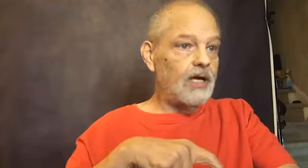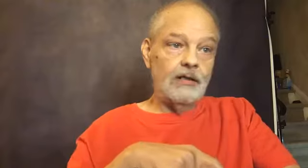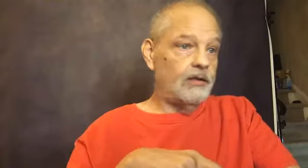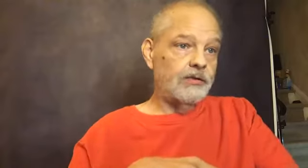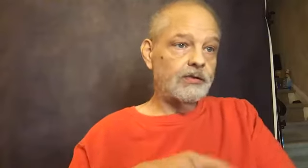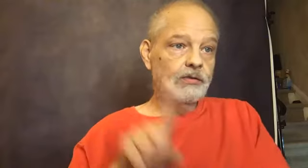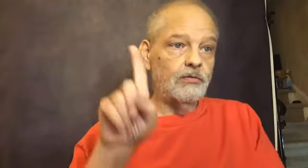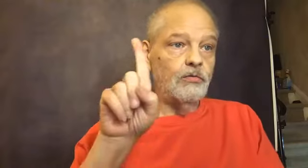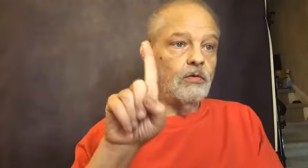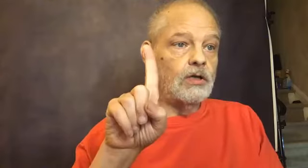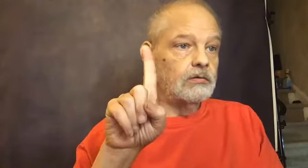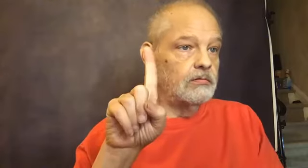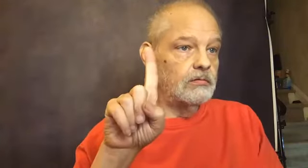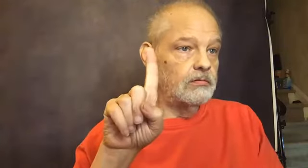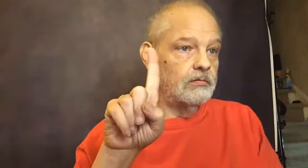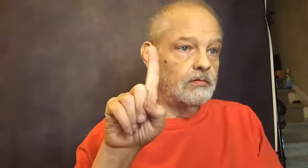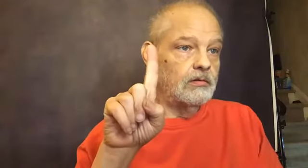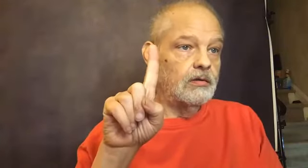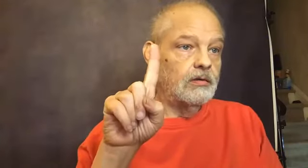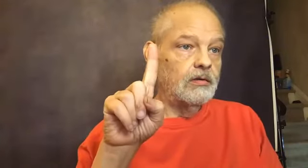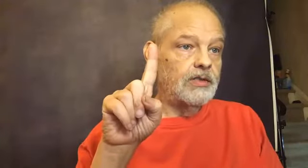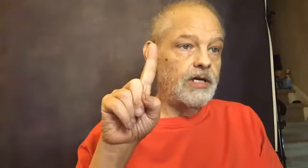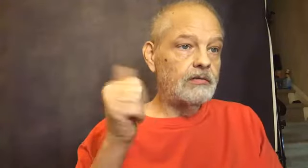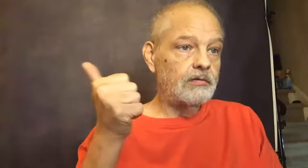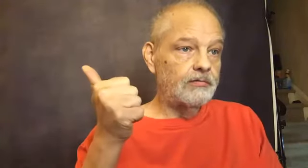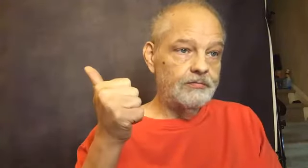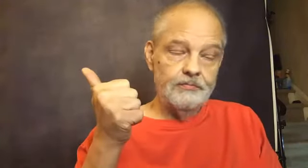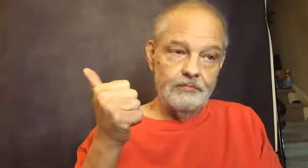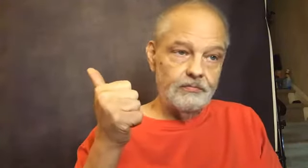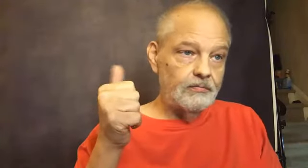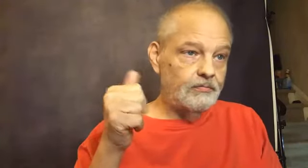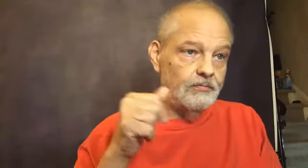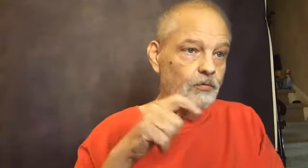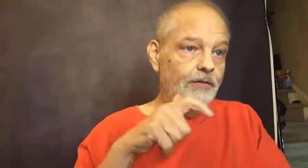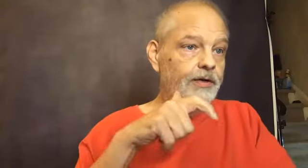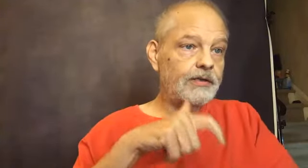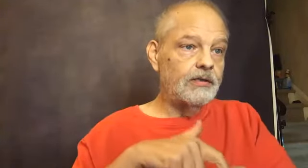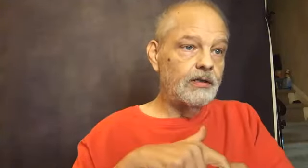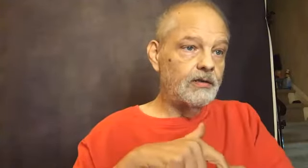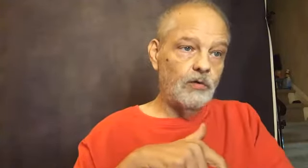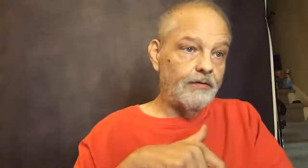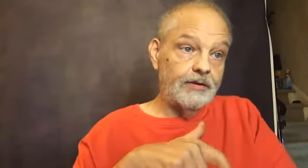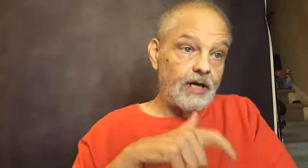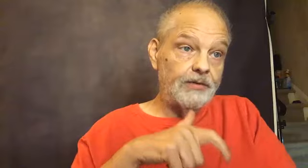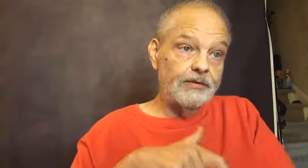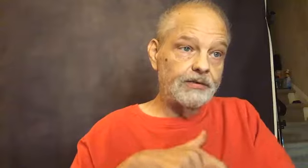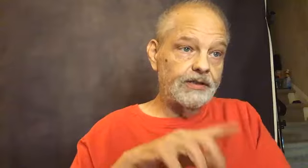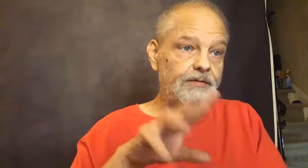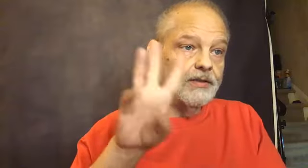And then just do 1, 10, whatever it is, whatever the time is,